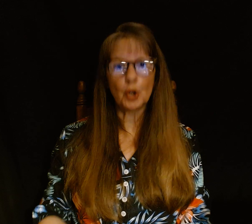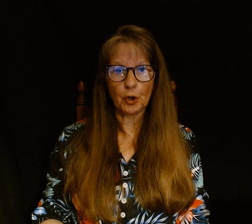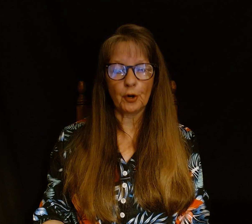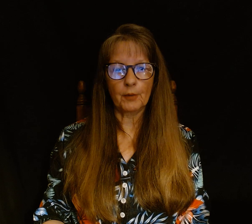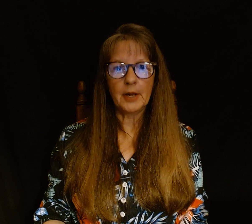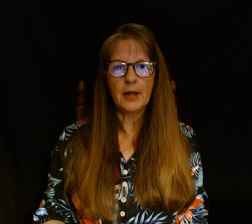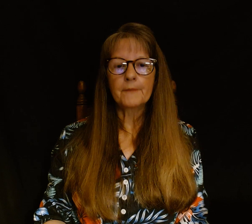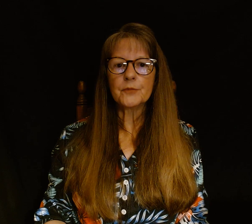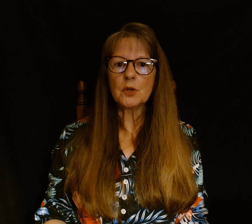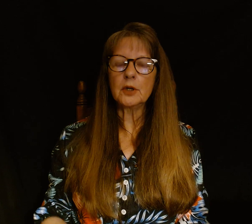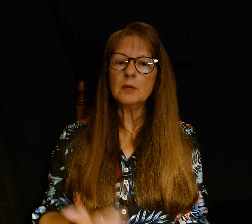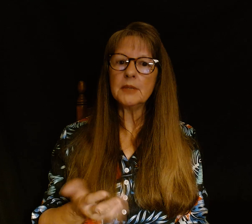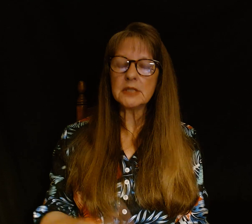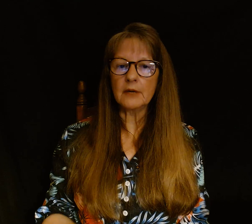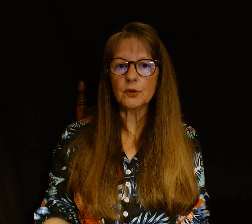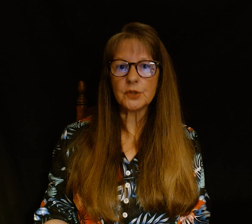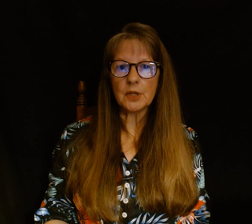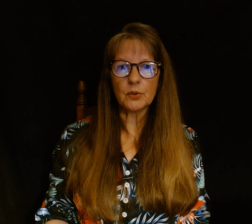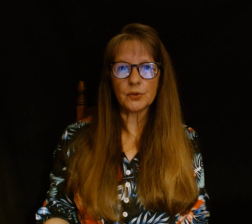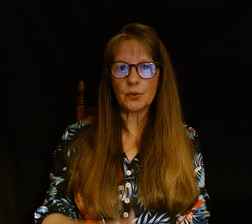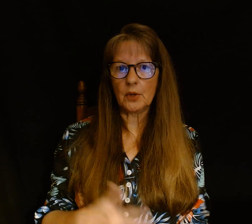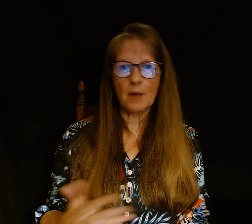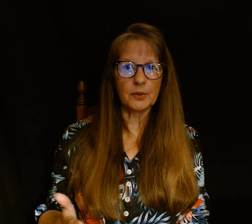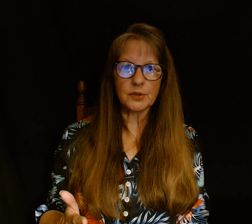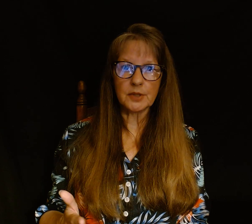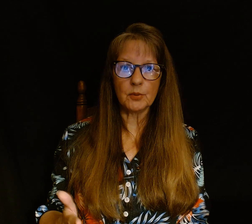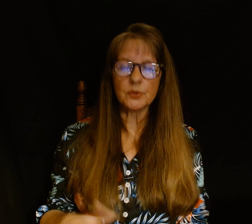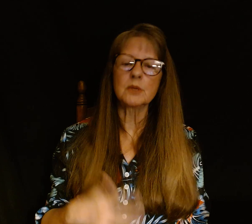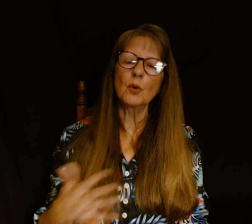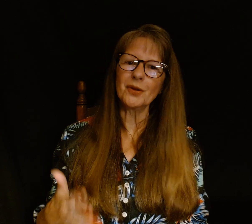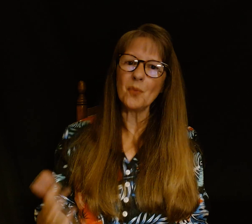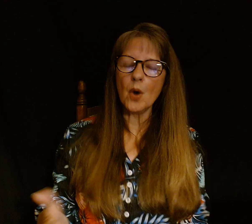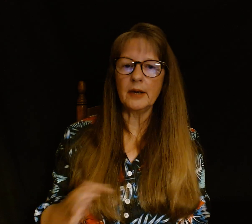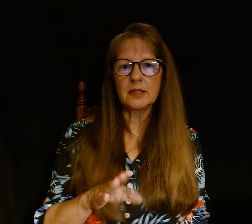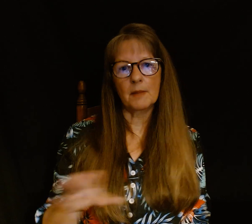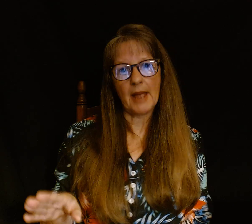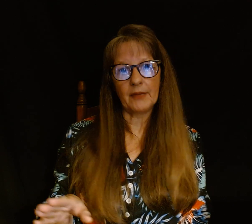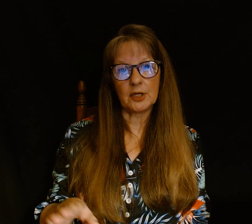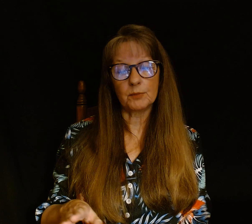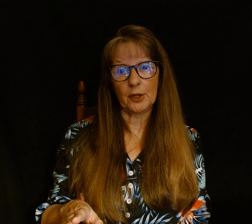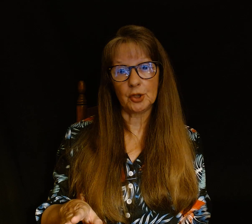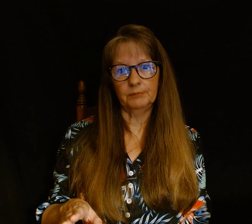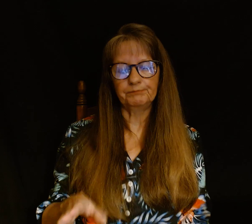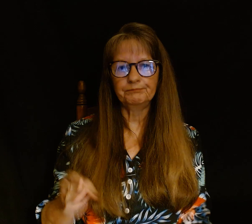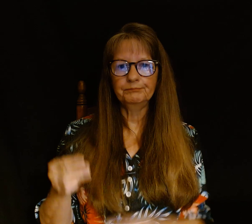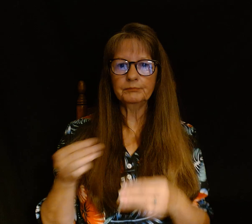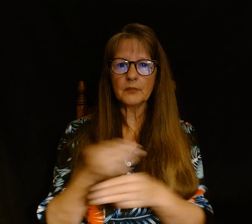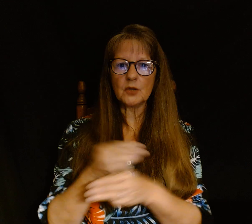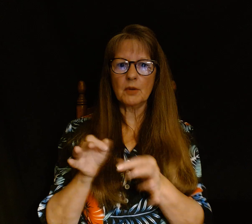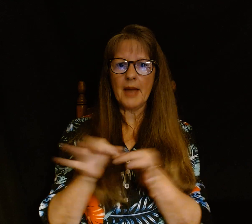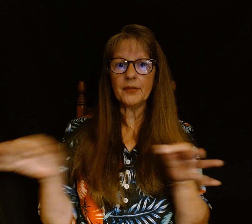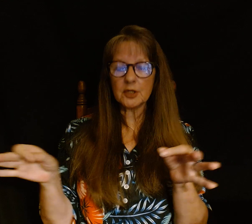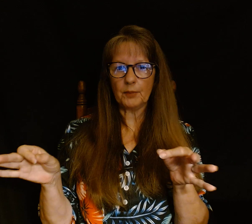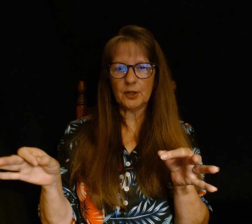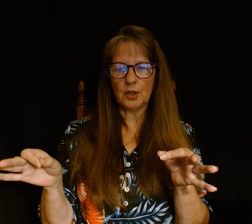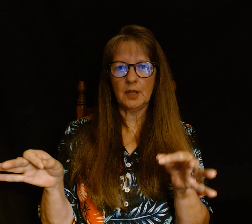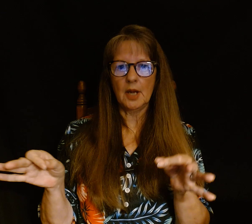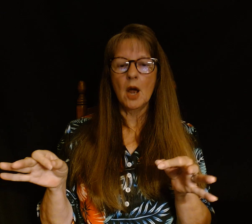term. So it can be several symbols or a couple of symbols. It's more than one. It's a math expression. So a math expression